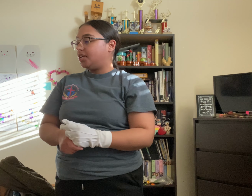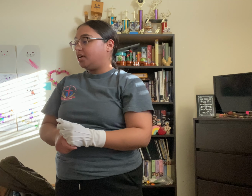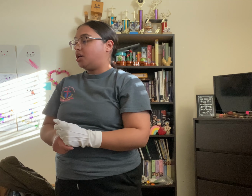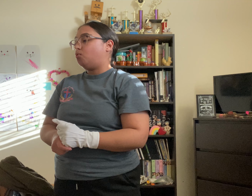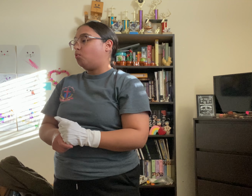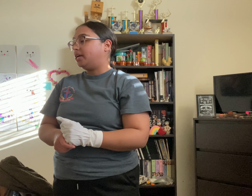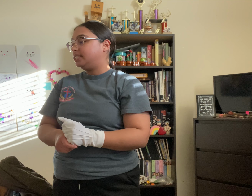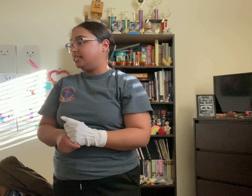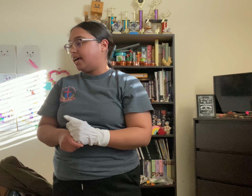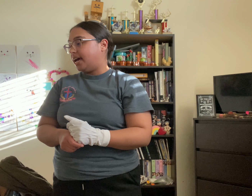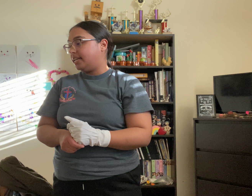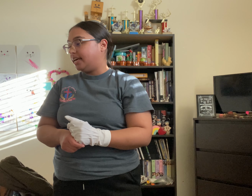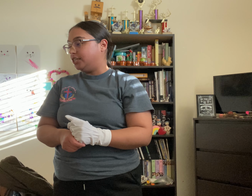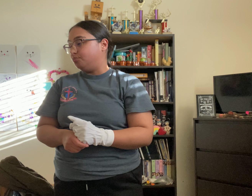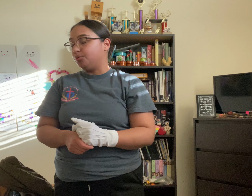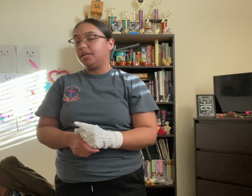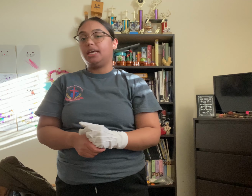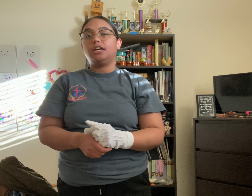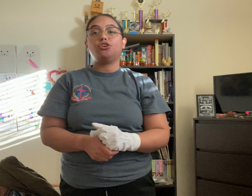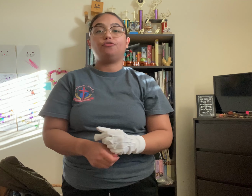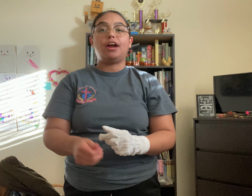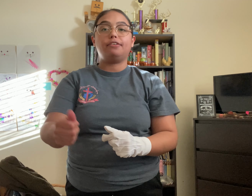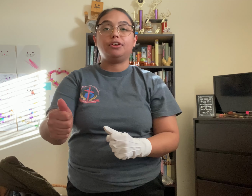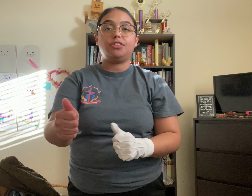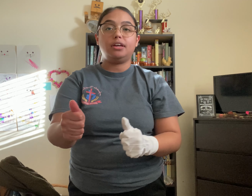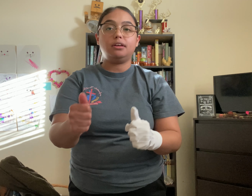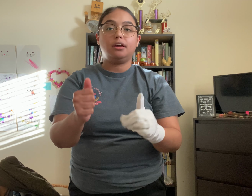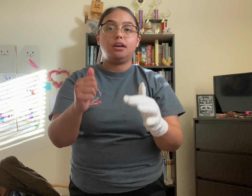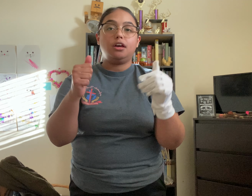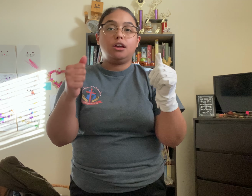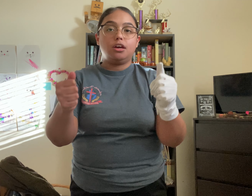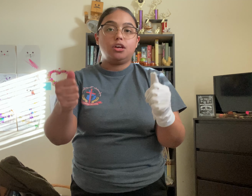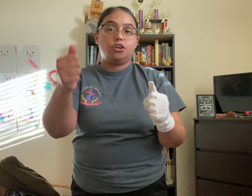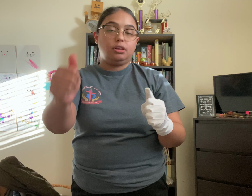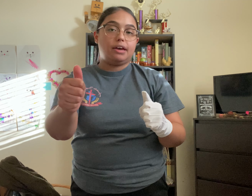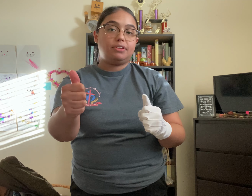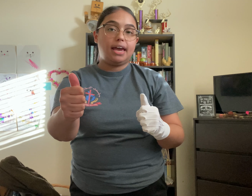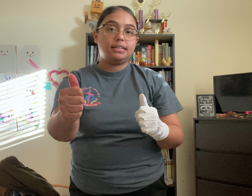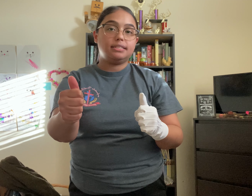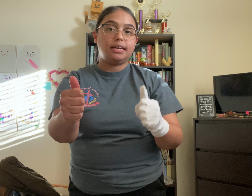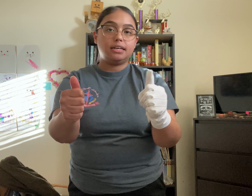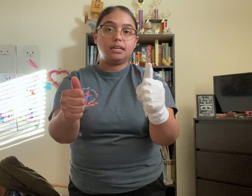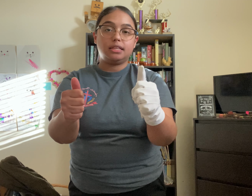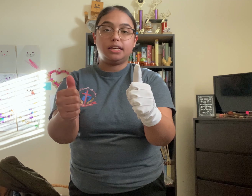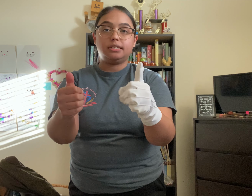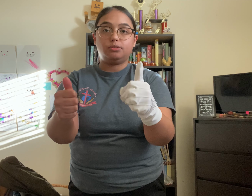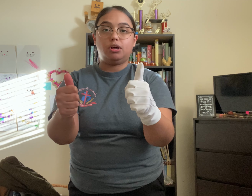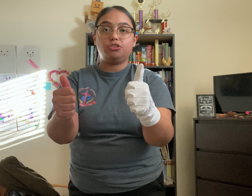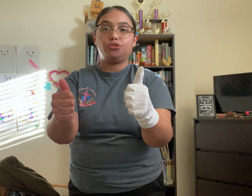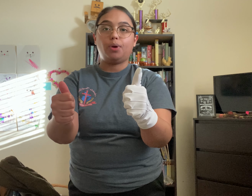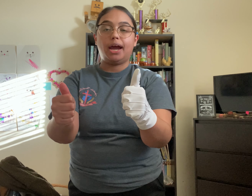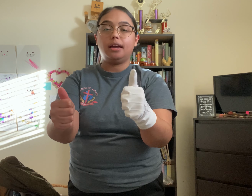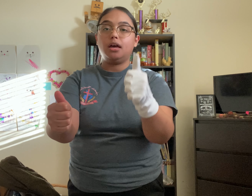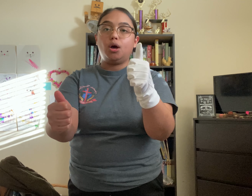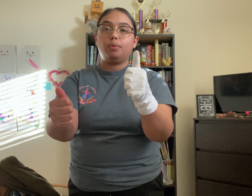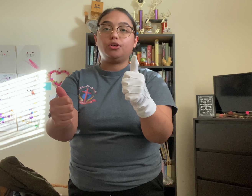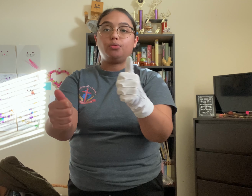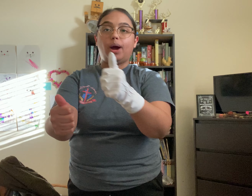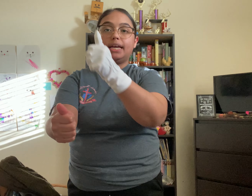Everything once dead is breathing. So for everything, your left hand is like this as well as your right, but your right is